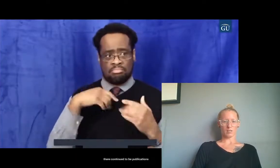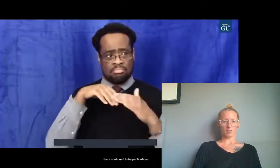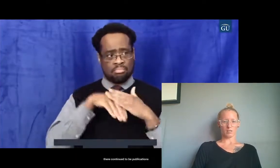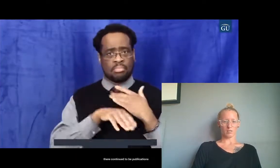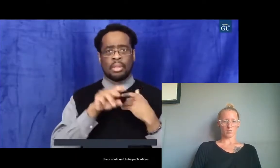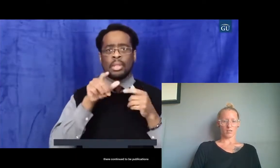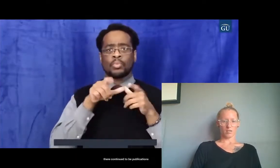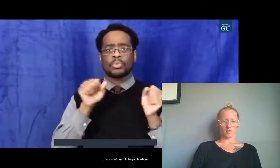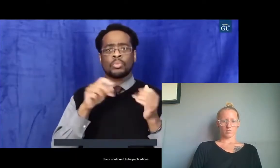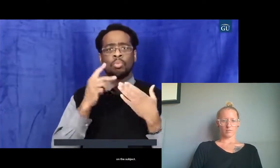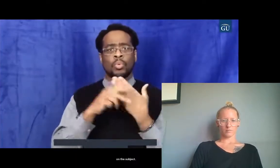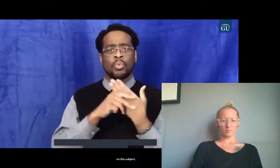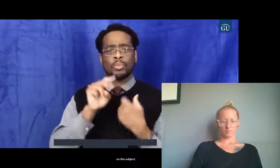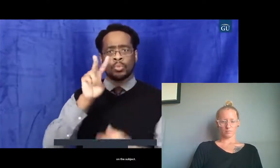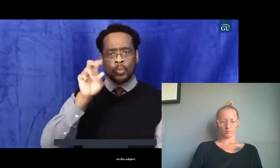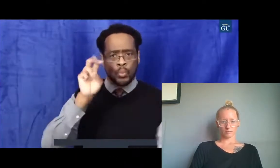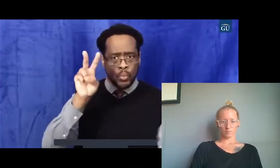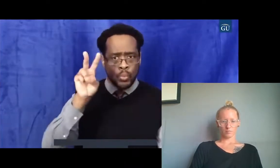since.